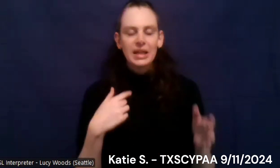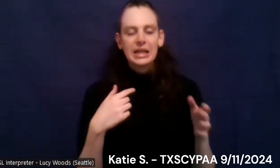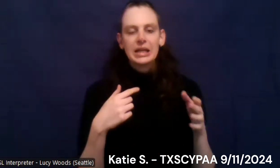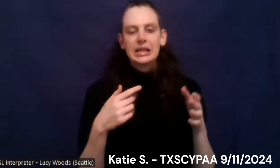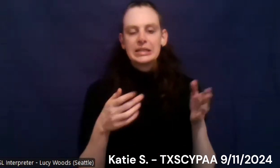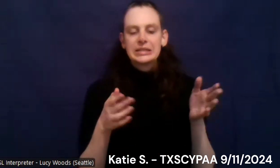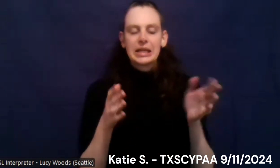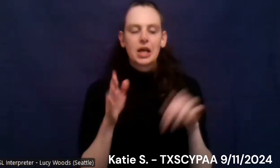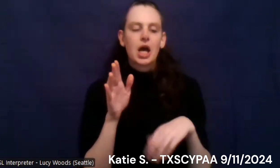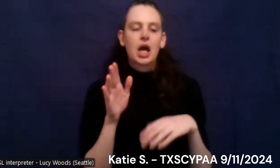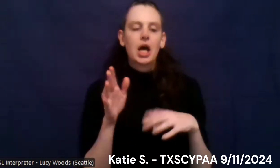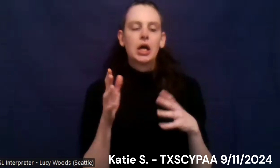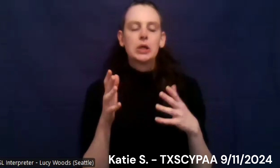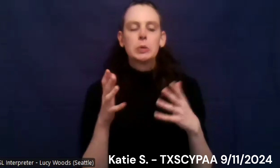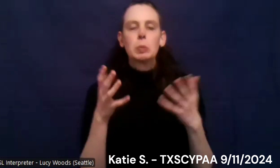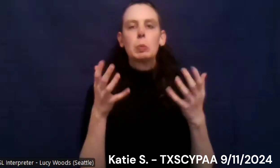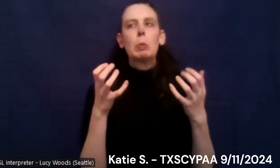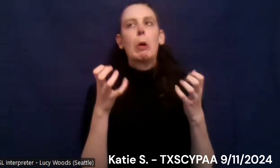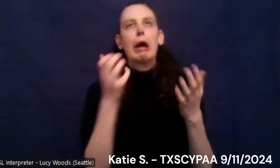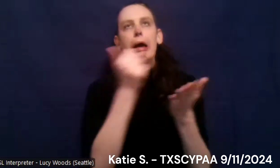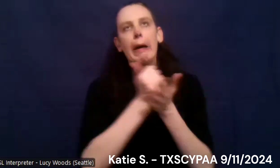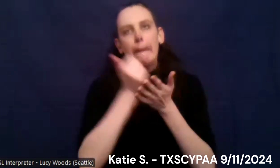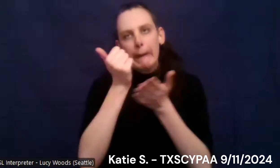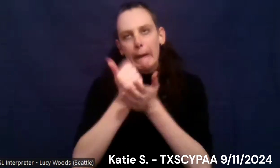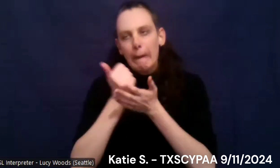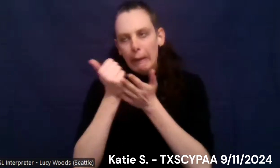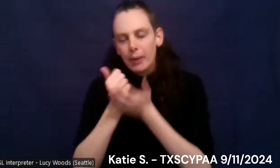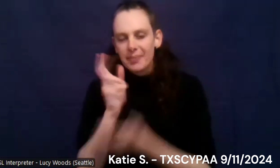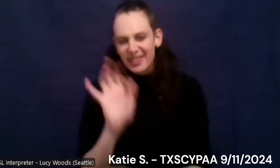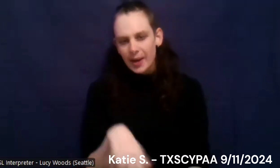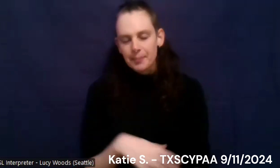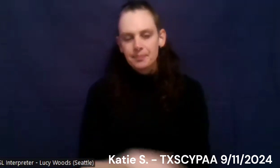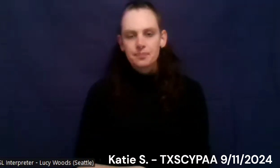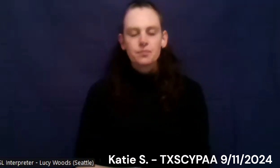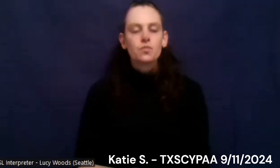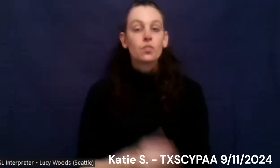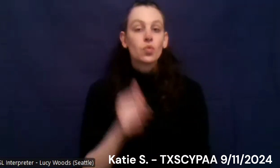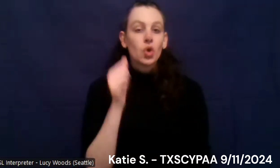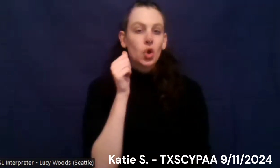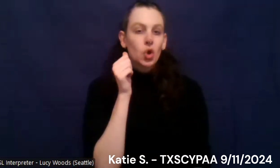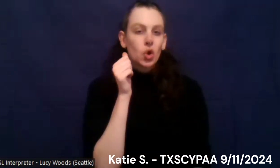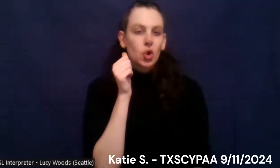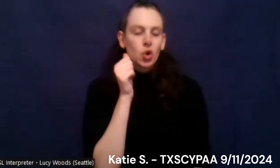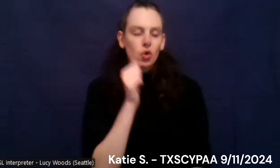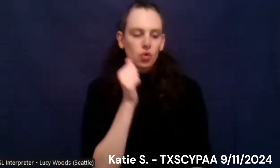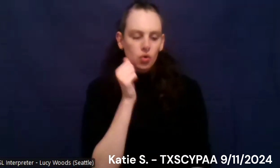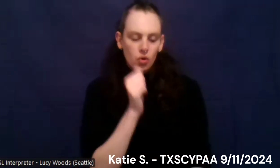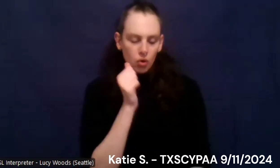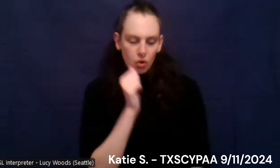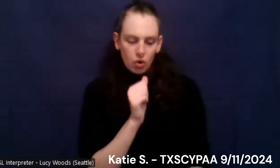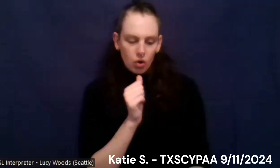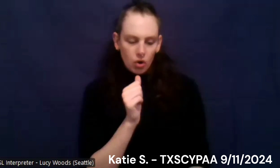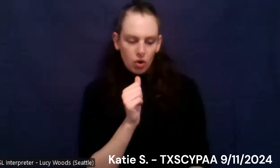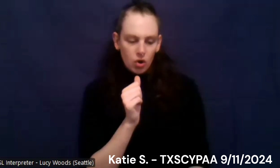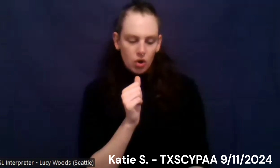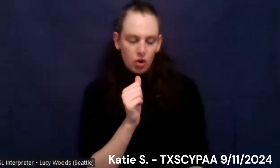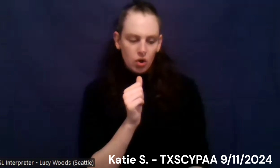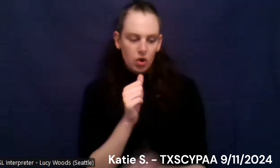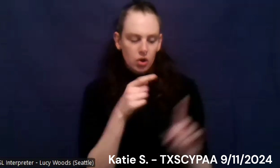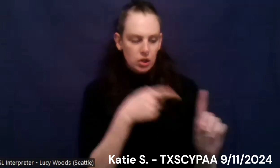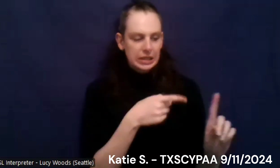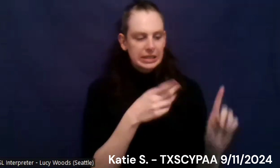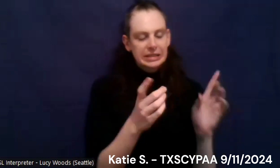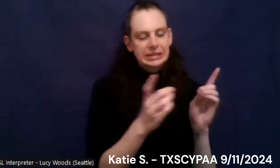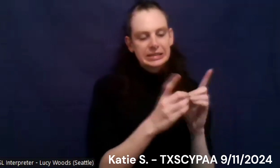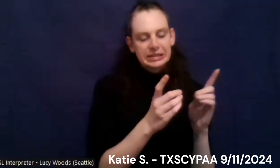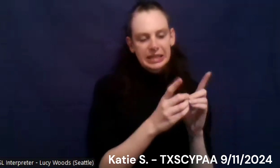help type thing. And this girl that I was dated a guy that I was in the service industry immediately reached out and was like, hey, do you want to go to